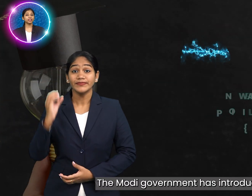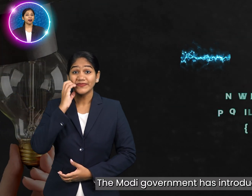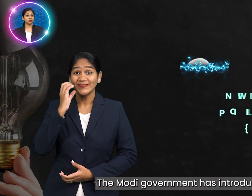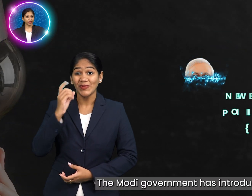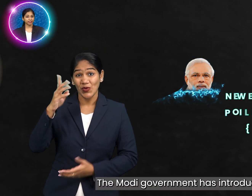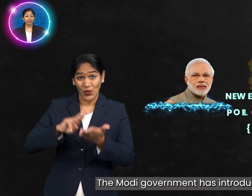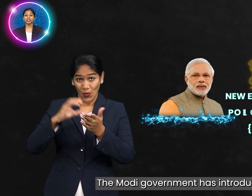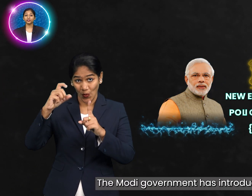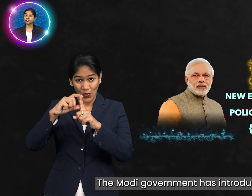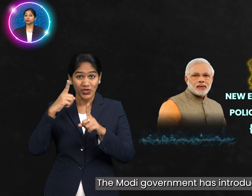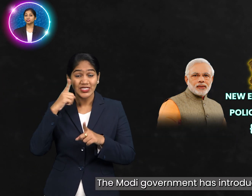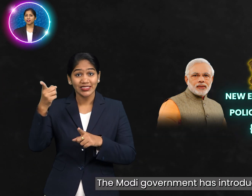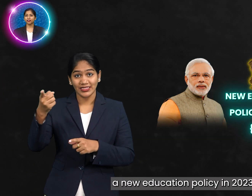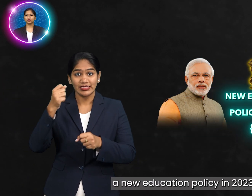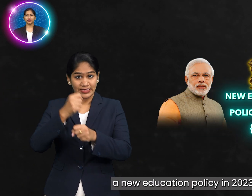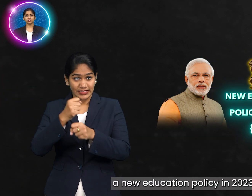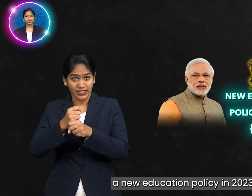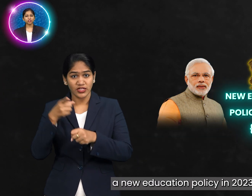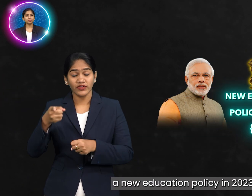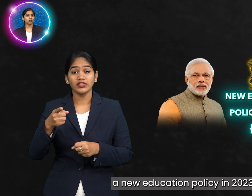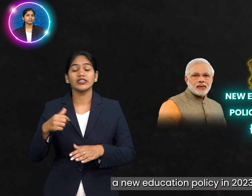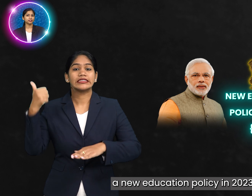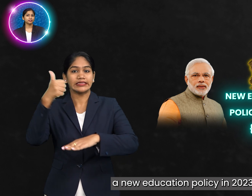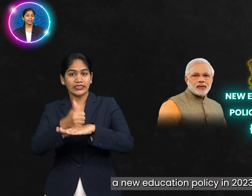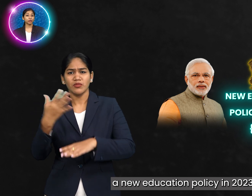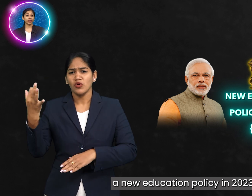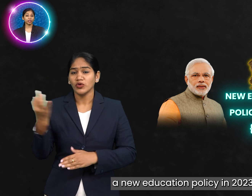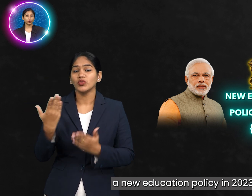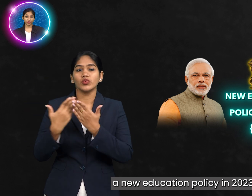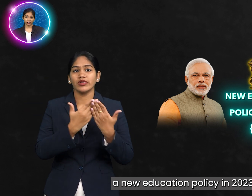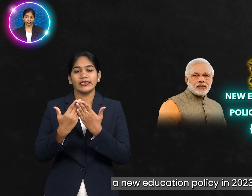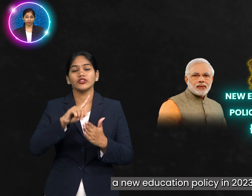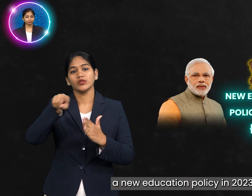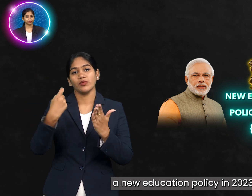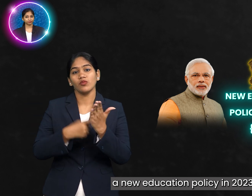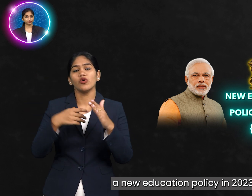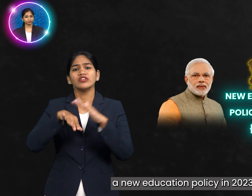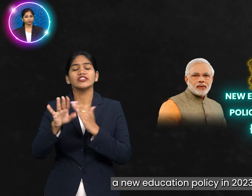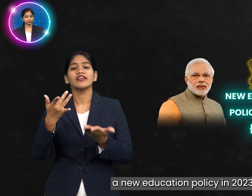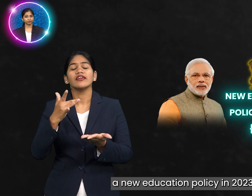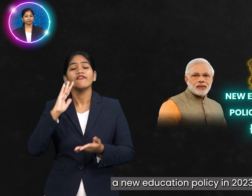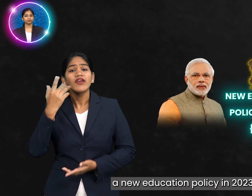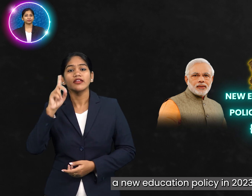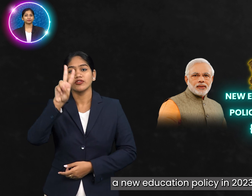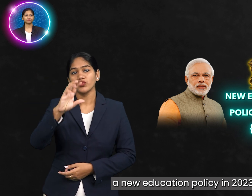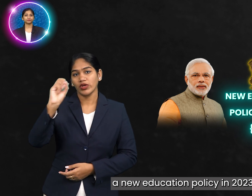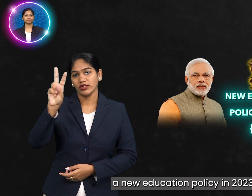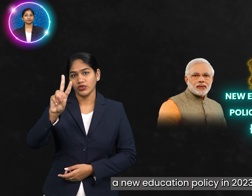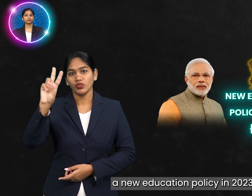The Modi government has introduced a new education policy in 2023.